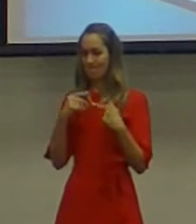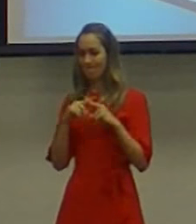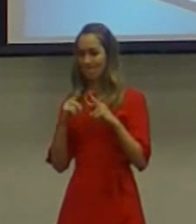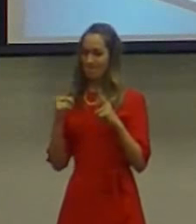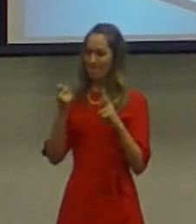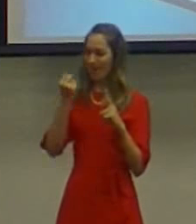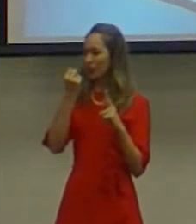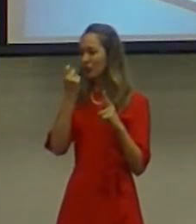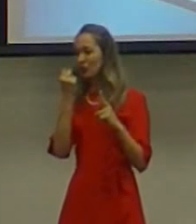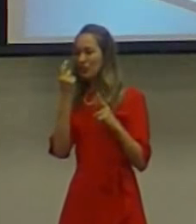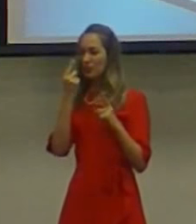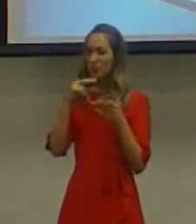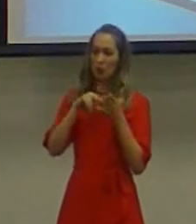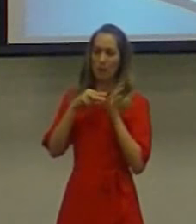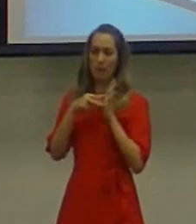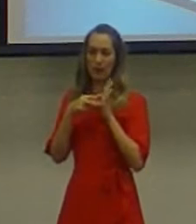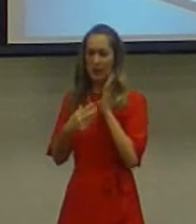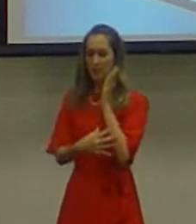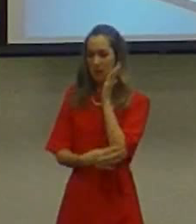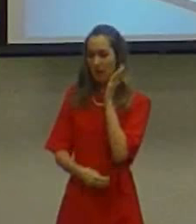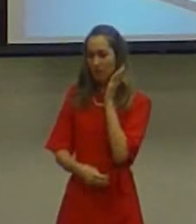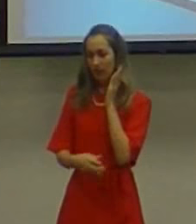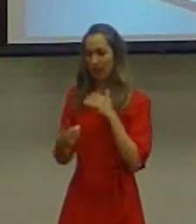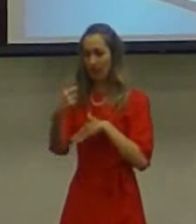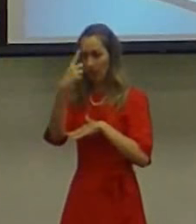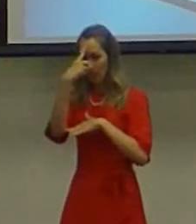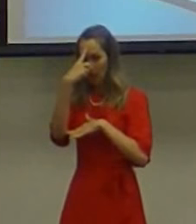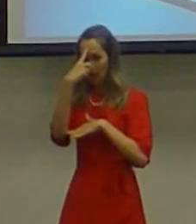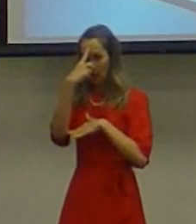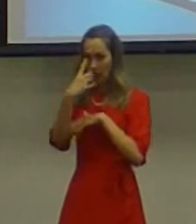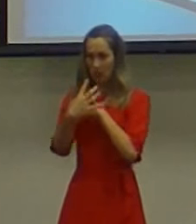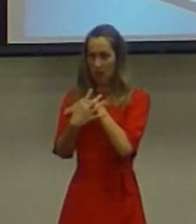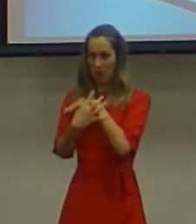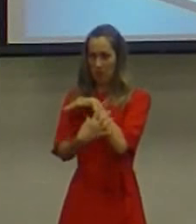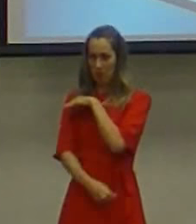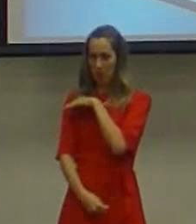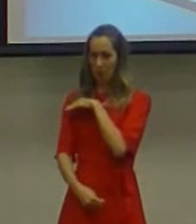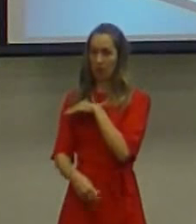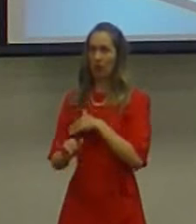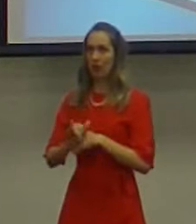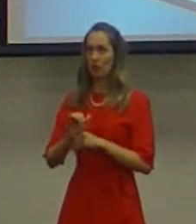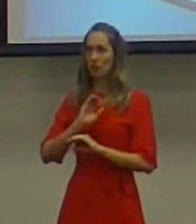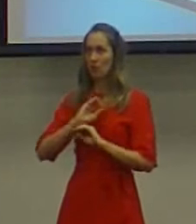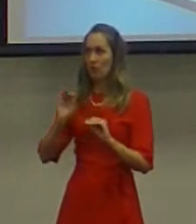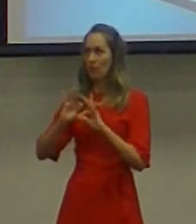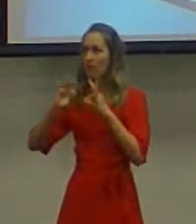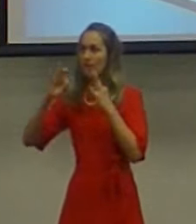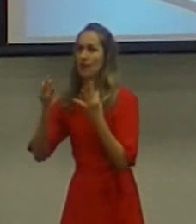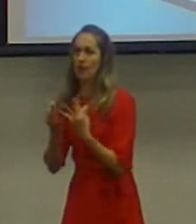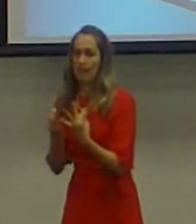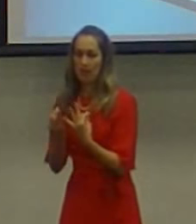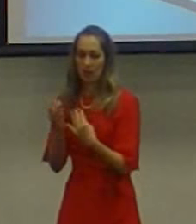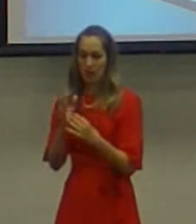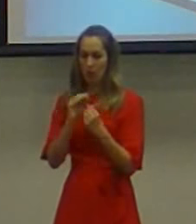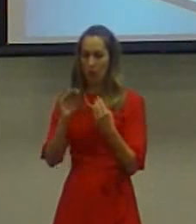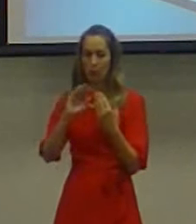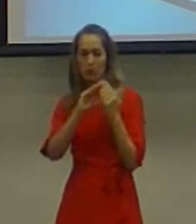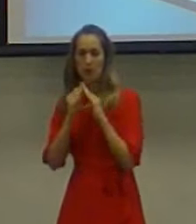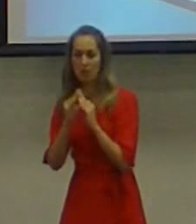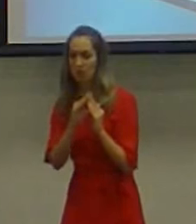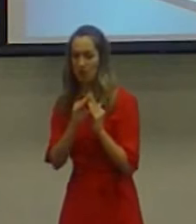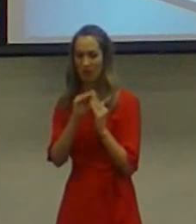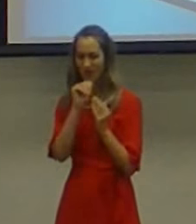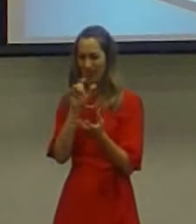understanding of what poverty meant. To them, poverty meant not having a family, not having a community to belong to. And